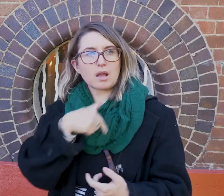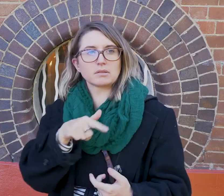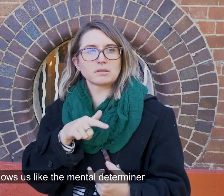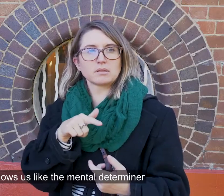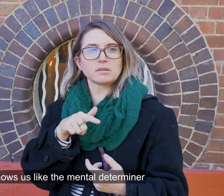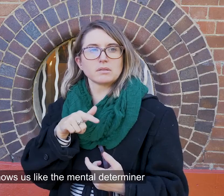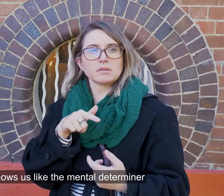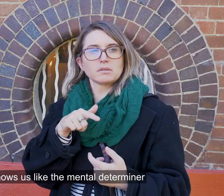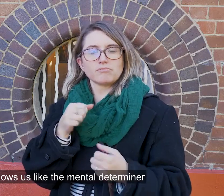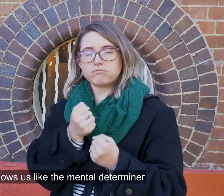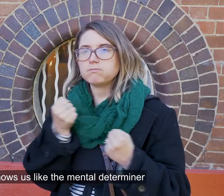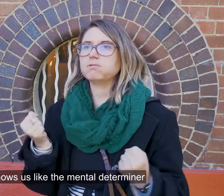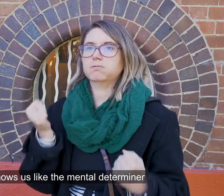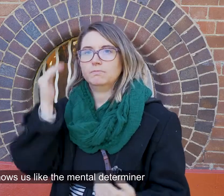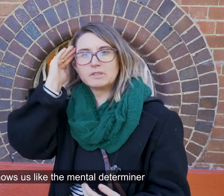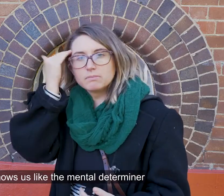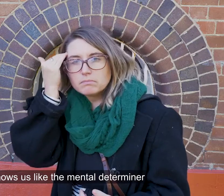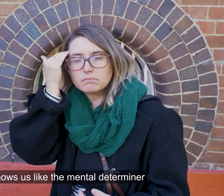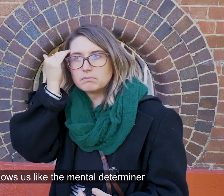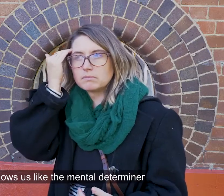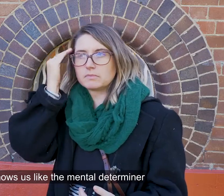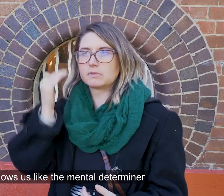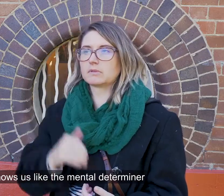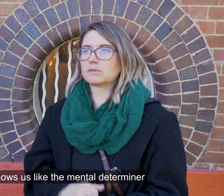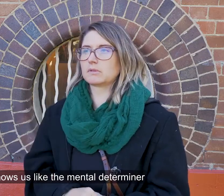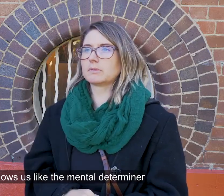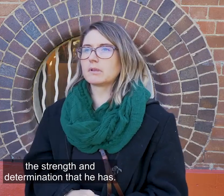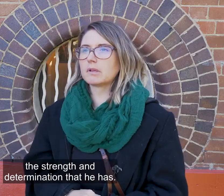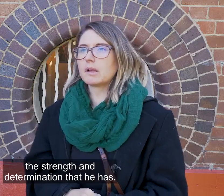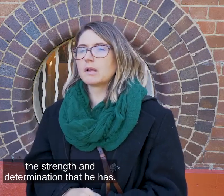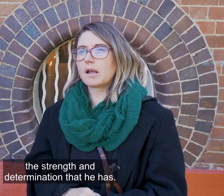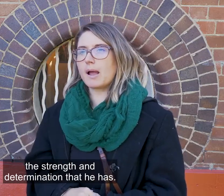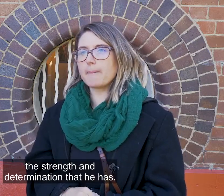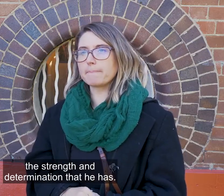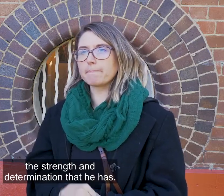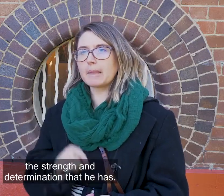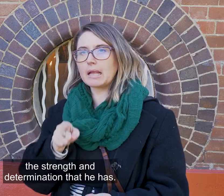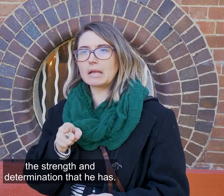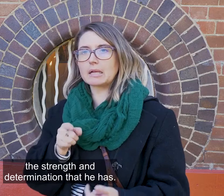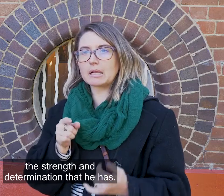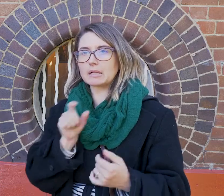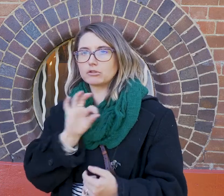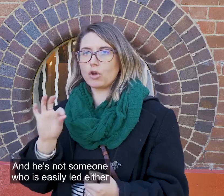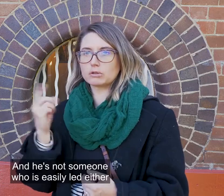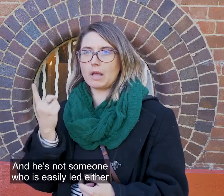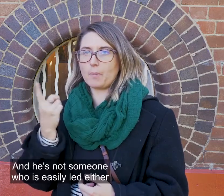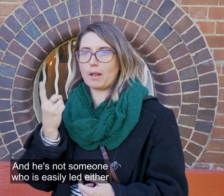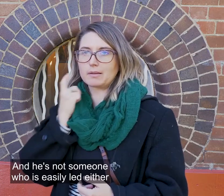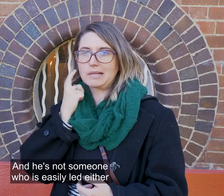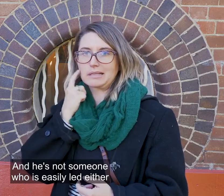He shows us like the mental determination, the strength and determination that he has. And he's not